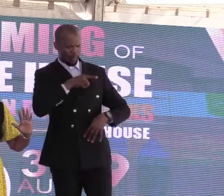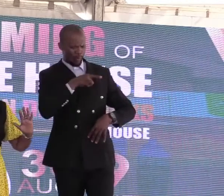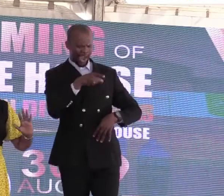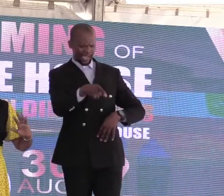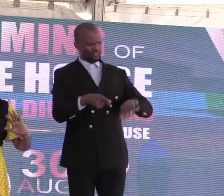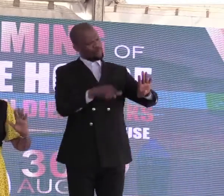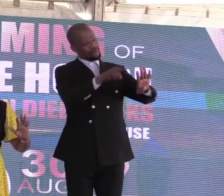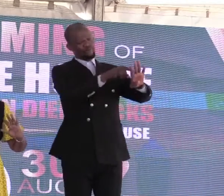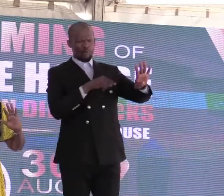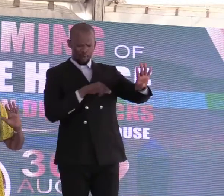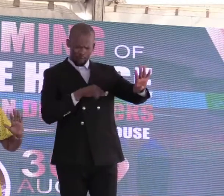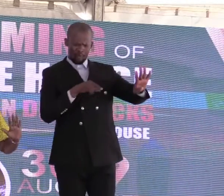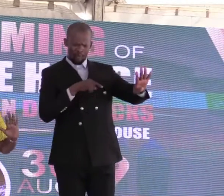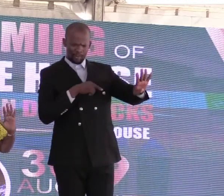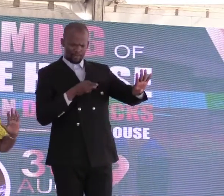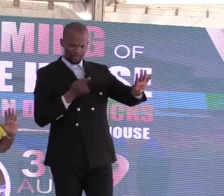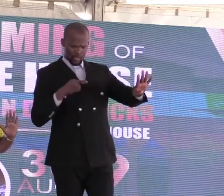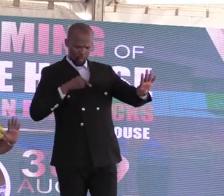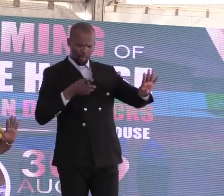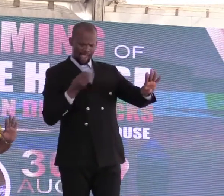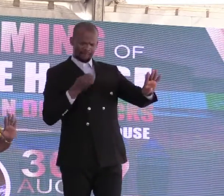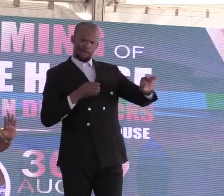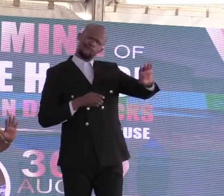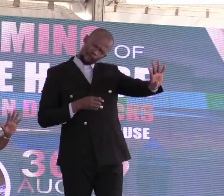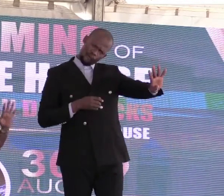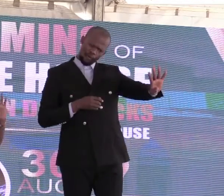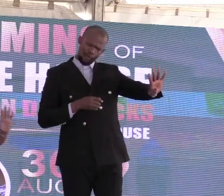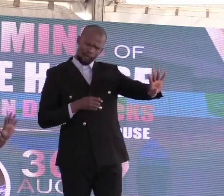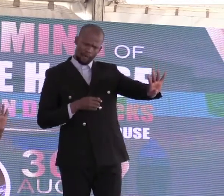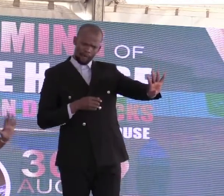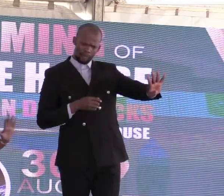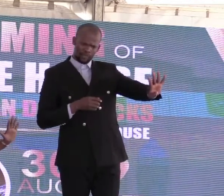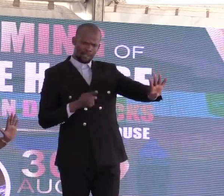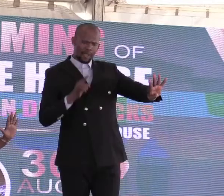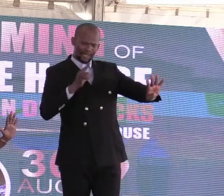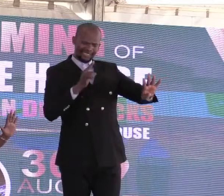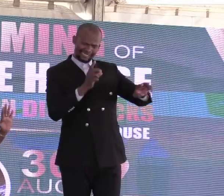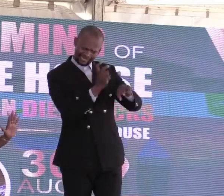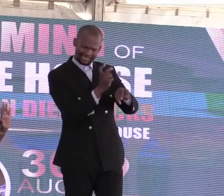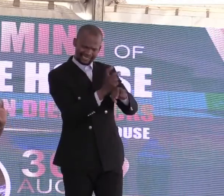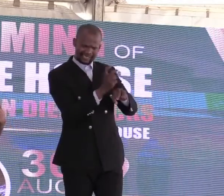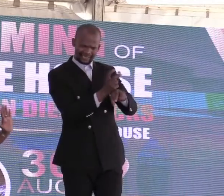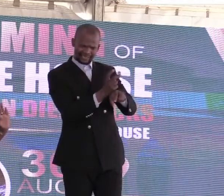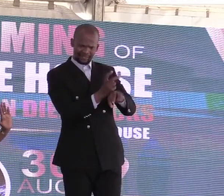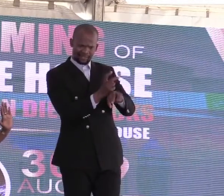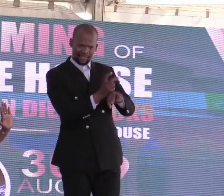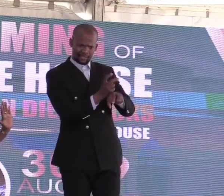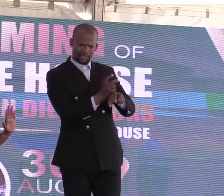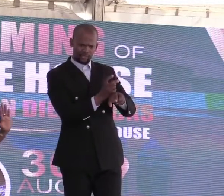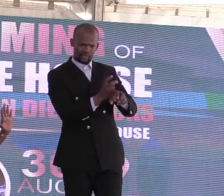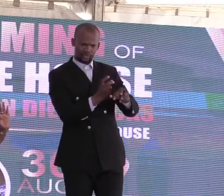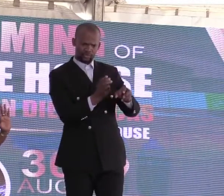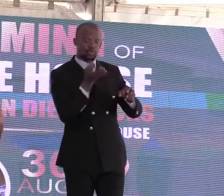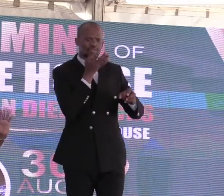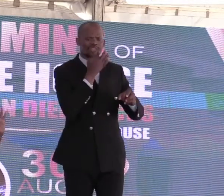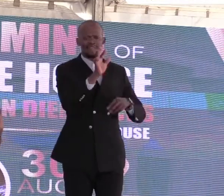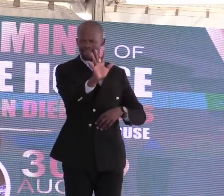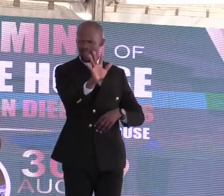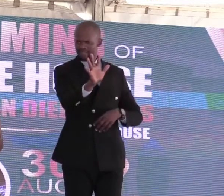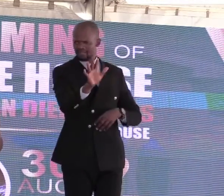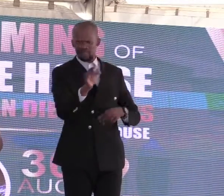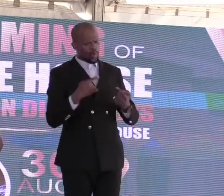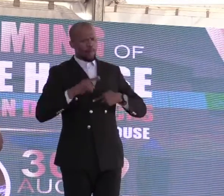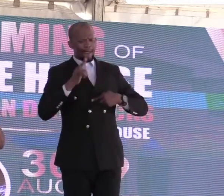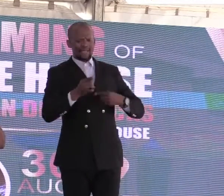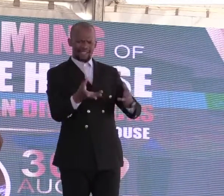4 is, we heard about 4 for so long, so it's very difficult to come to the 5. So we need to